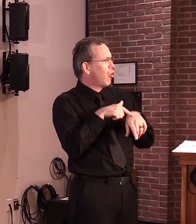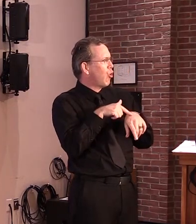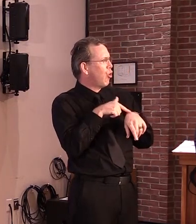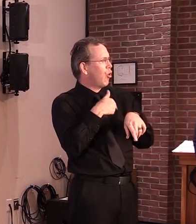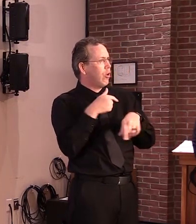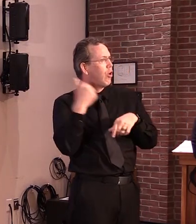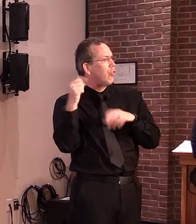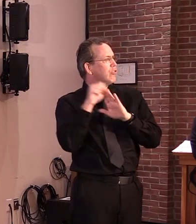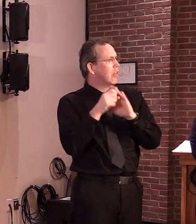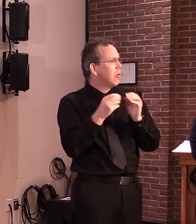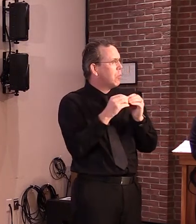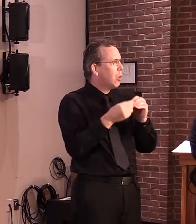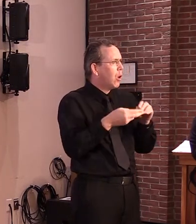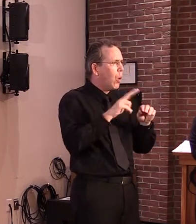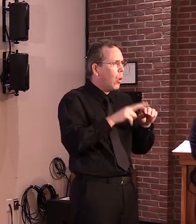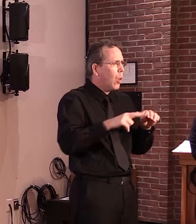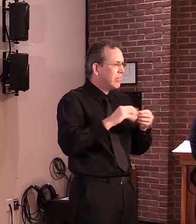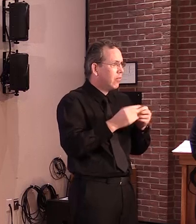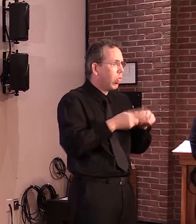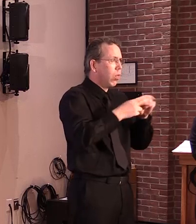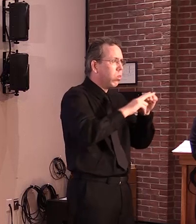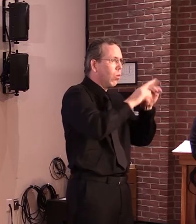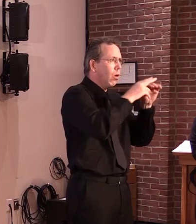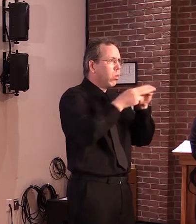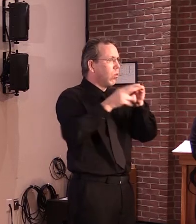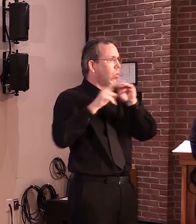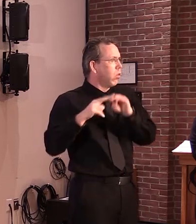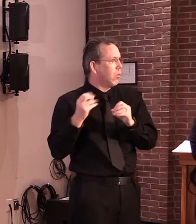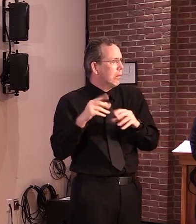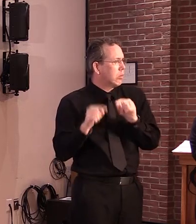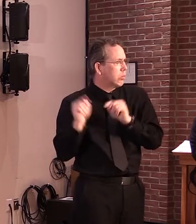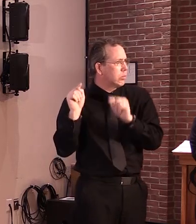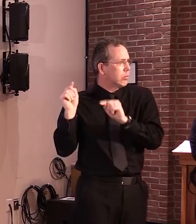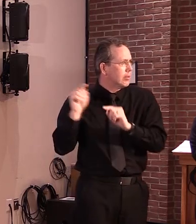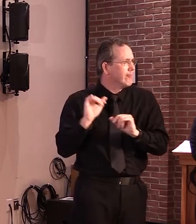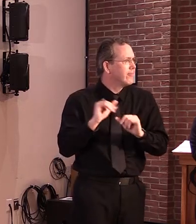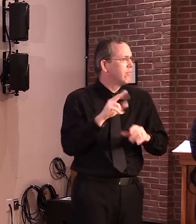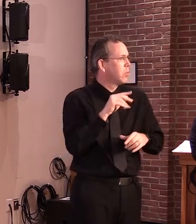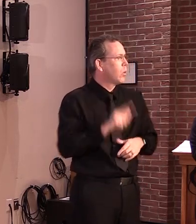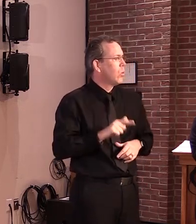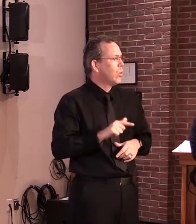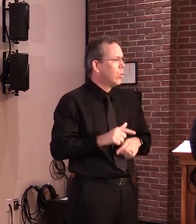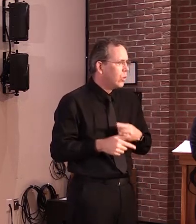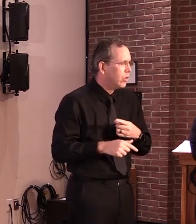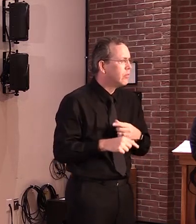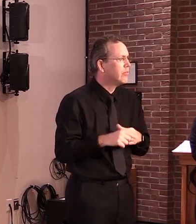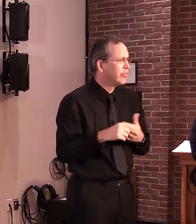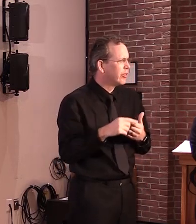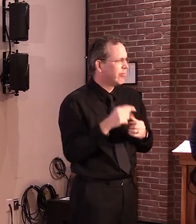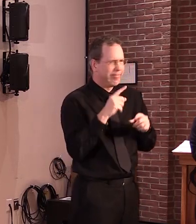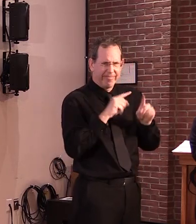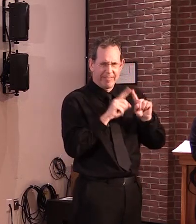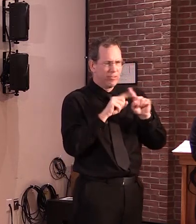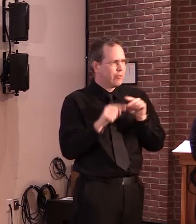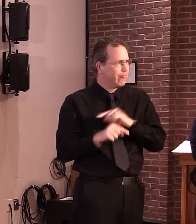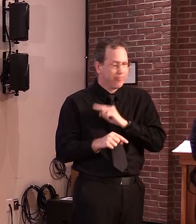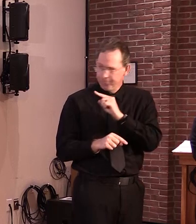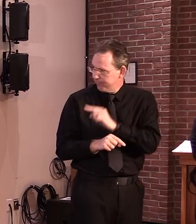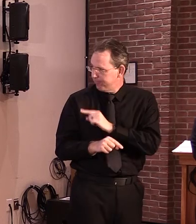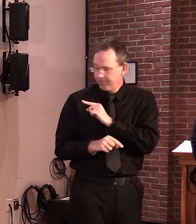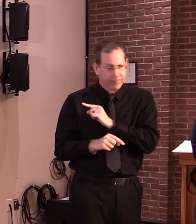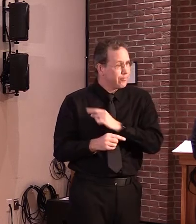positive note, we can see that each of the states around us have either seen their doubling rate improve or hold steady from the week